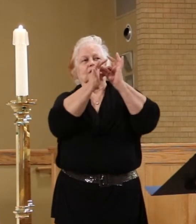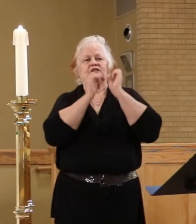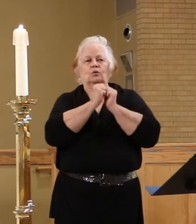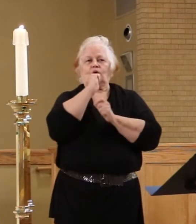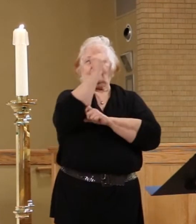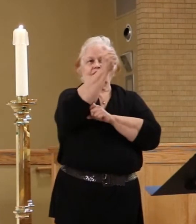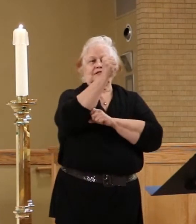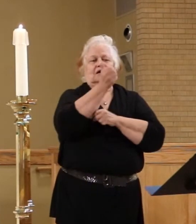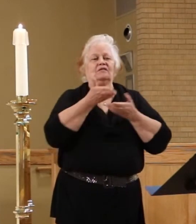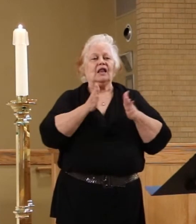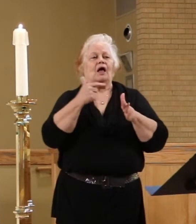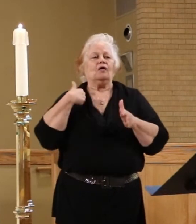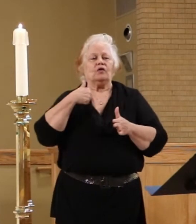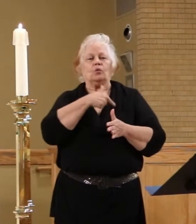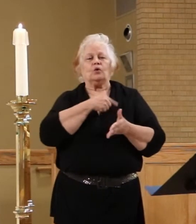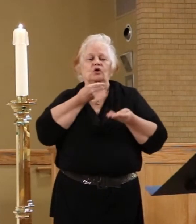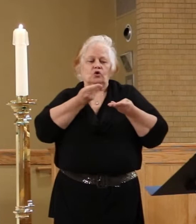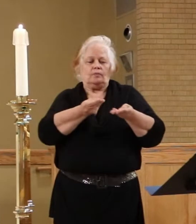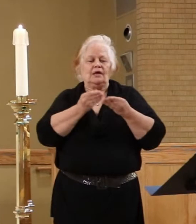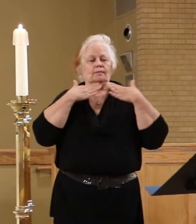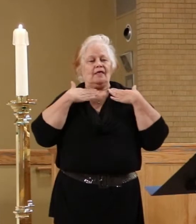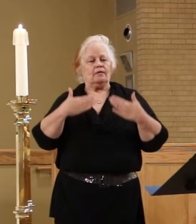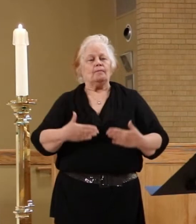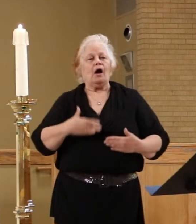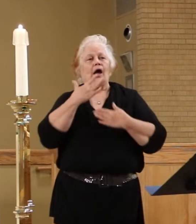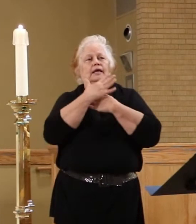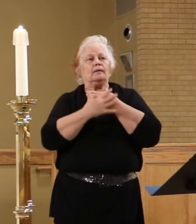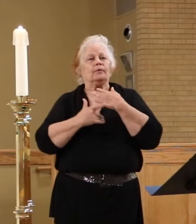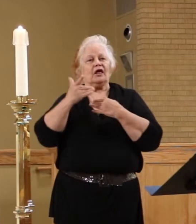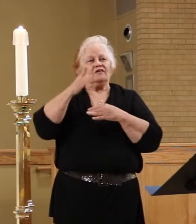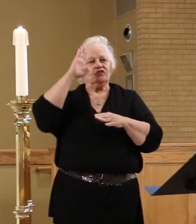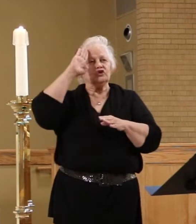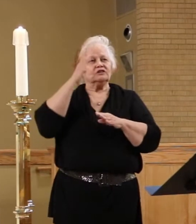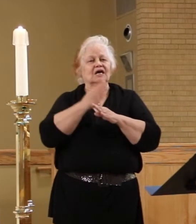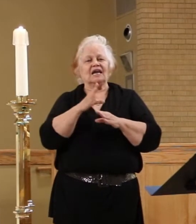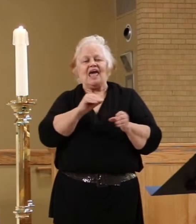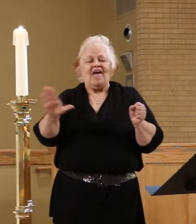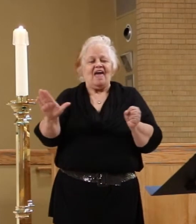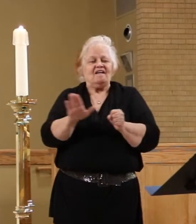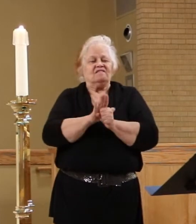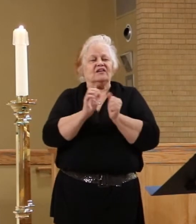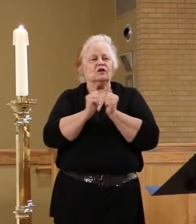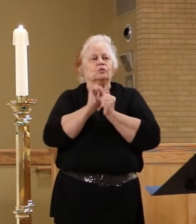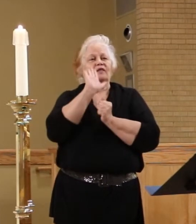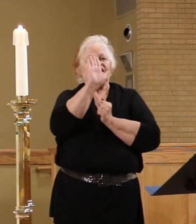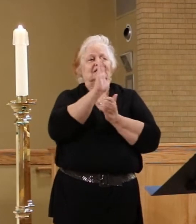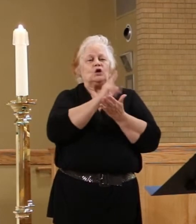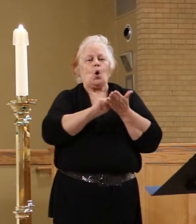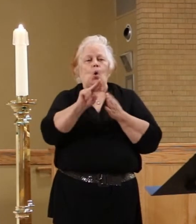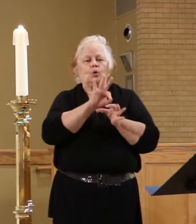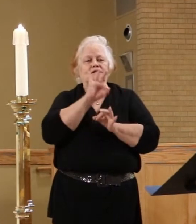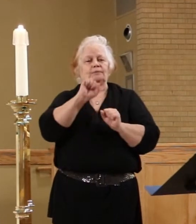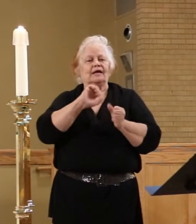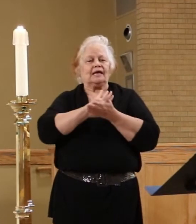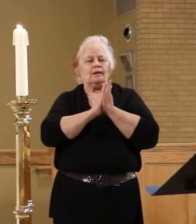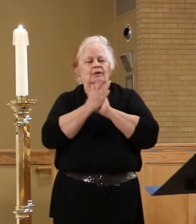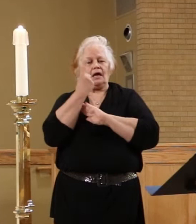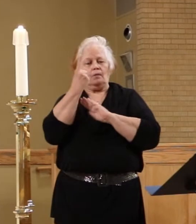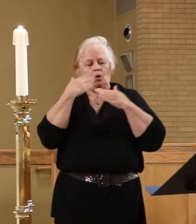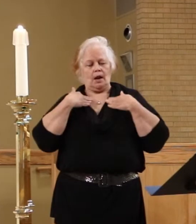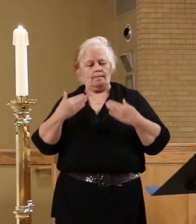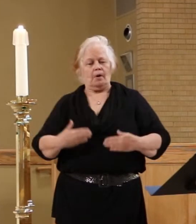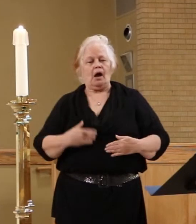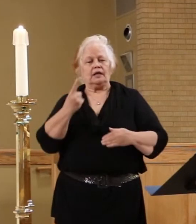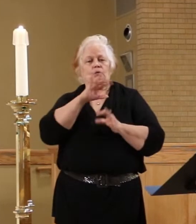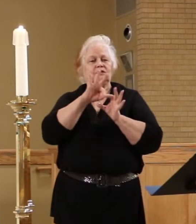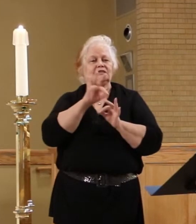who are nourished by the body and blood of your Son, and filled with his Holy Spirit, may become one body, one spirit